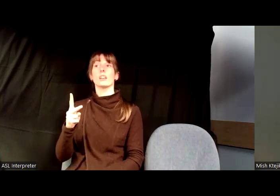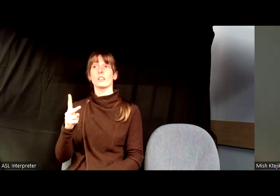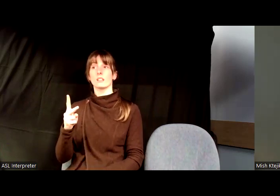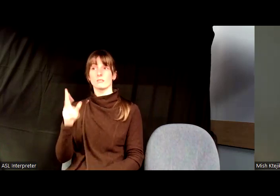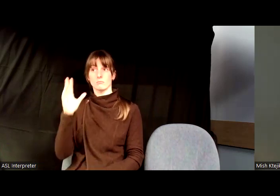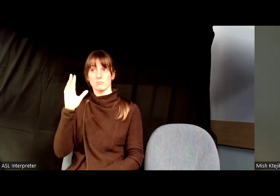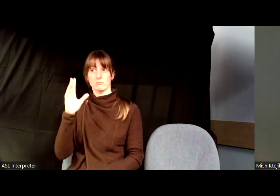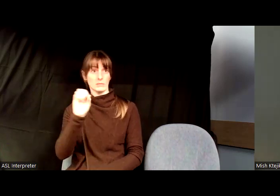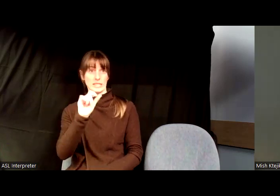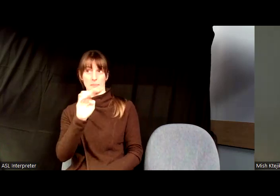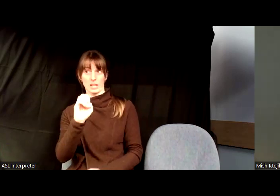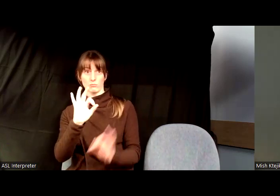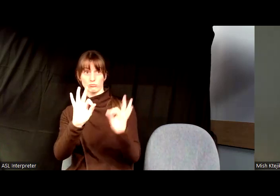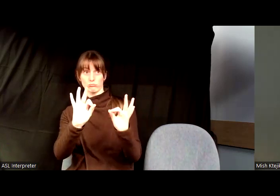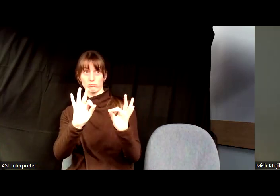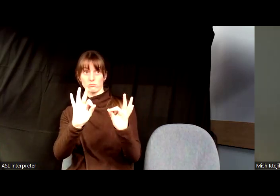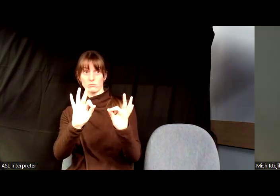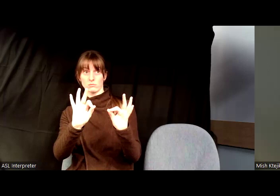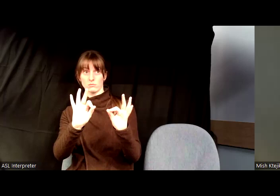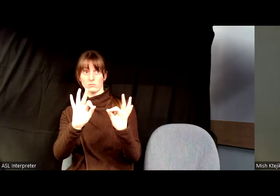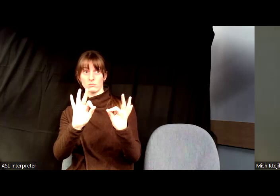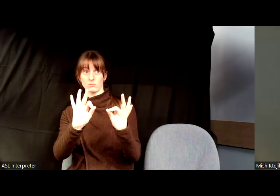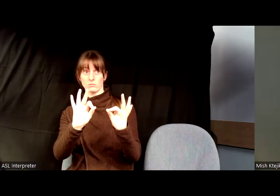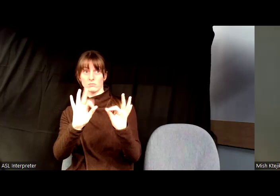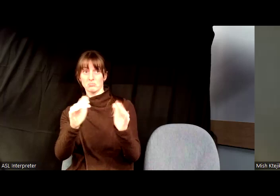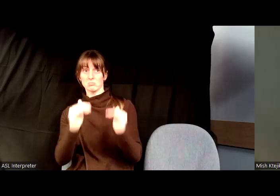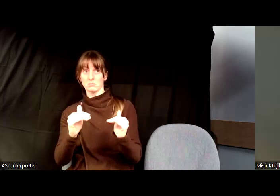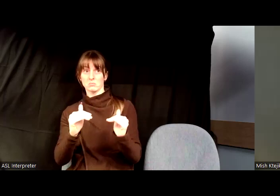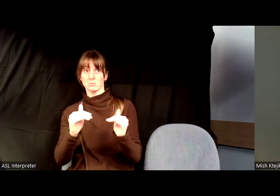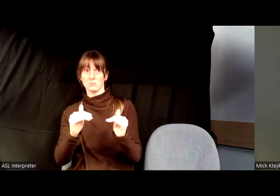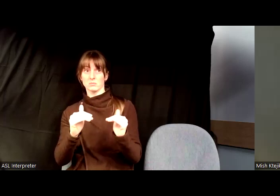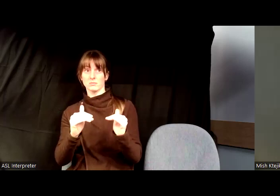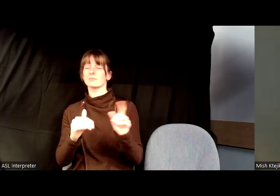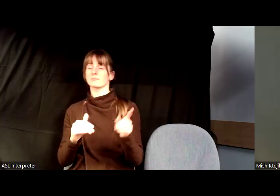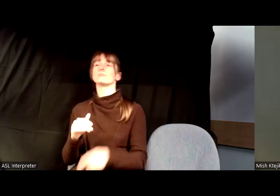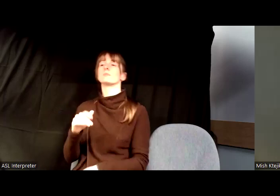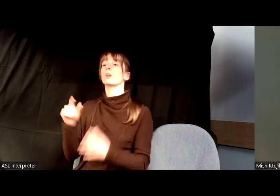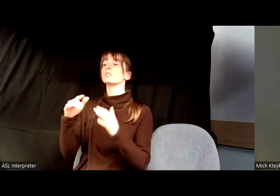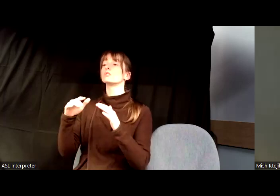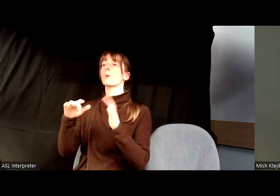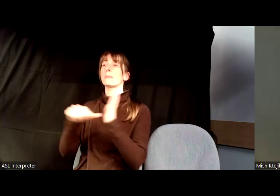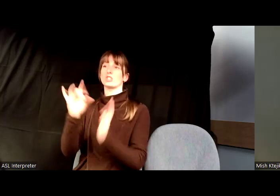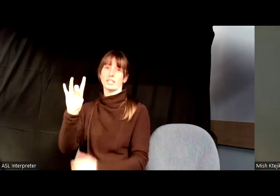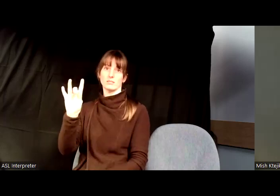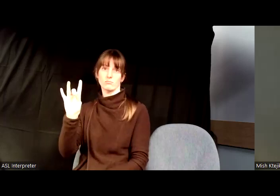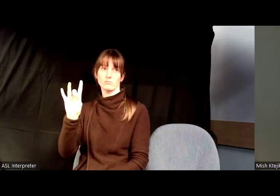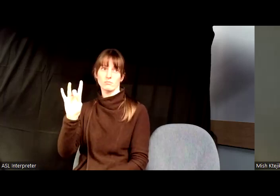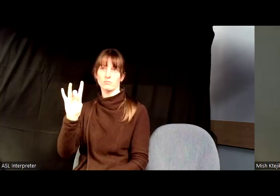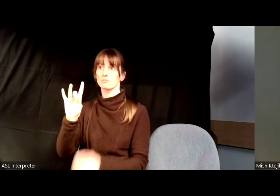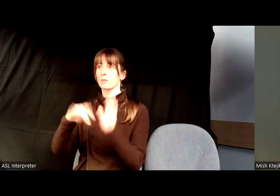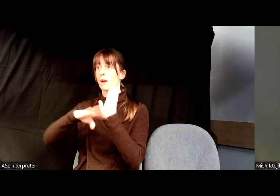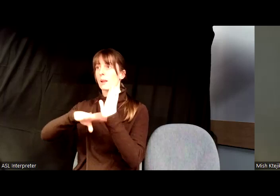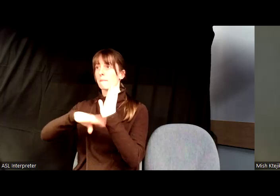Yeah, all right, so, Sandy, you mind taking the lead? Yep, no, so bottom of page 8 is